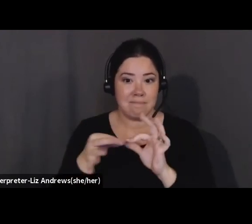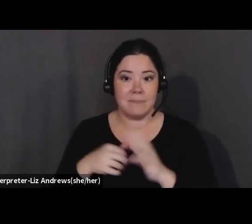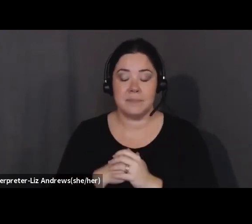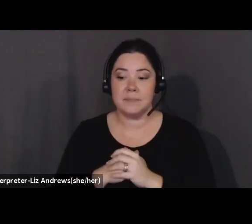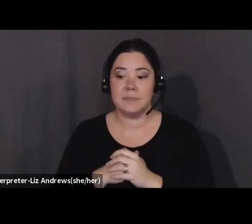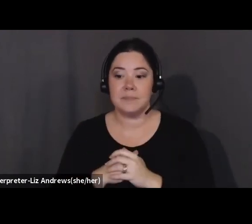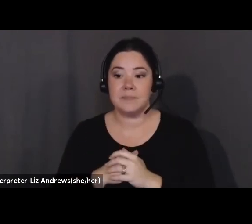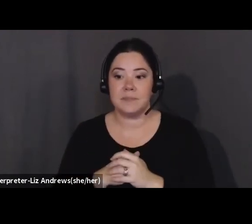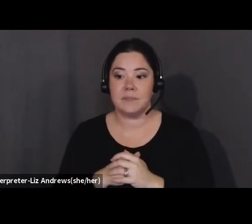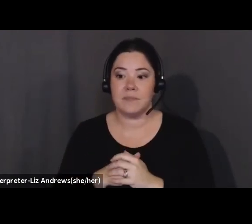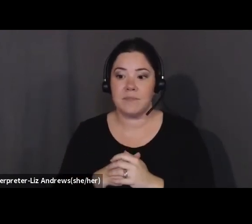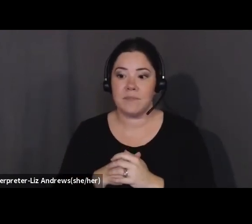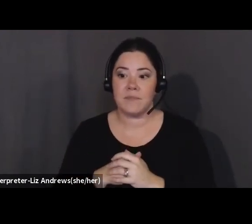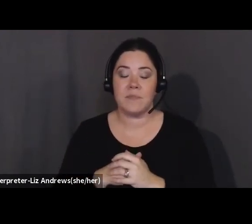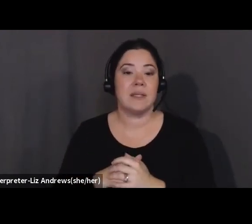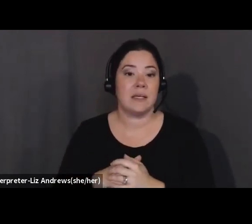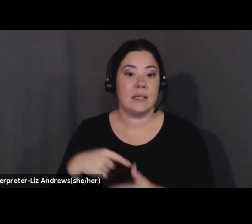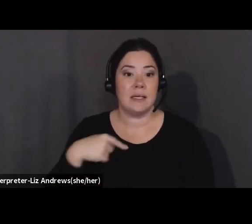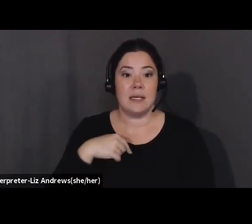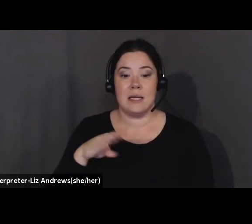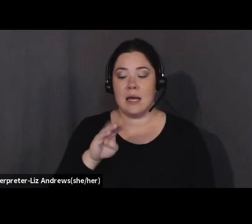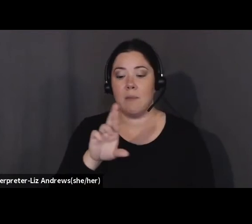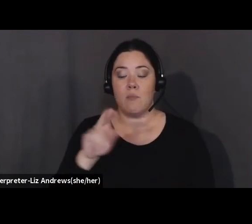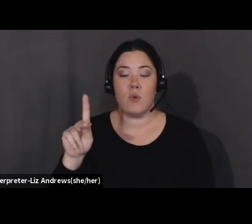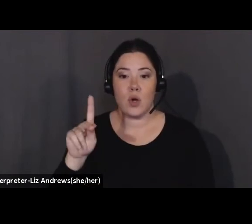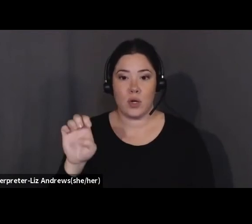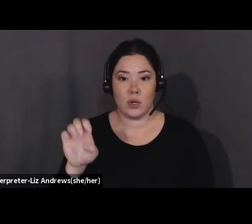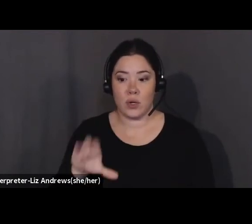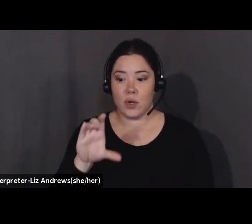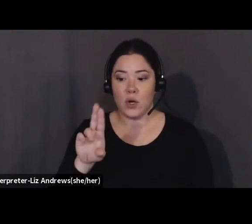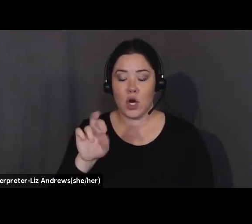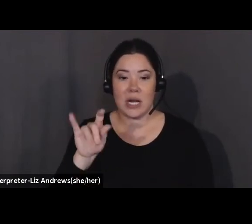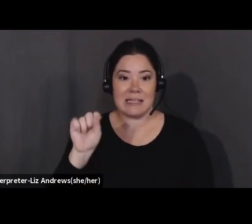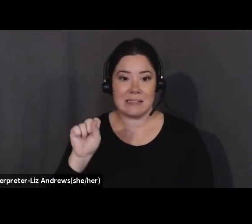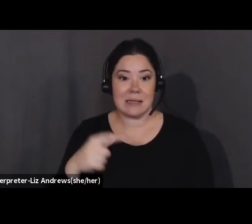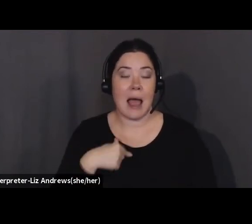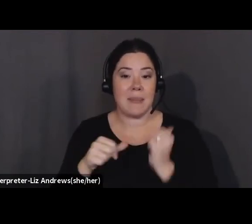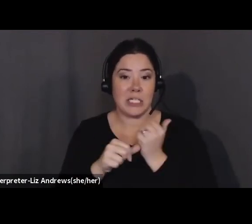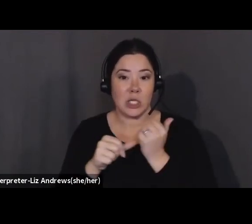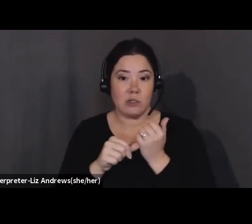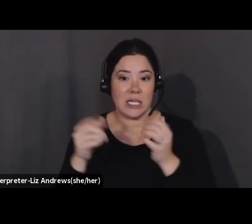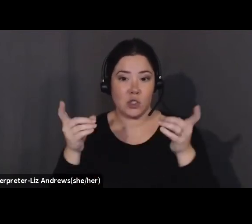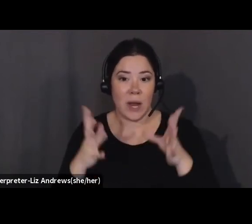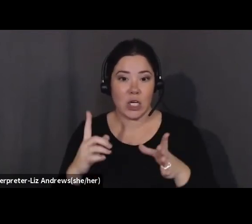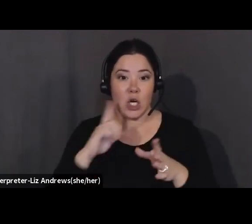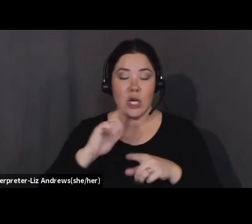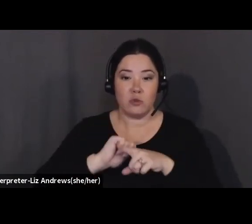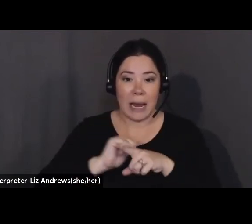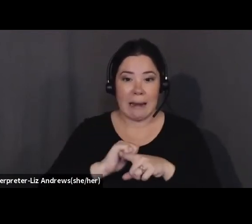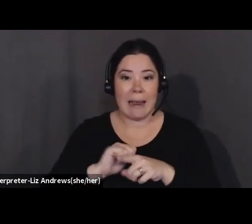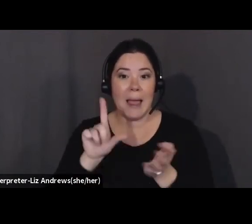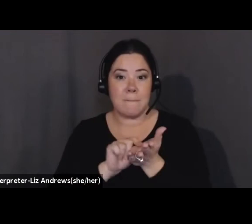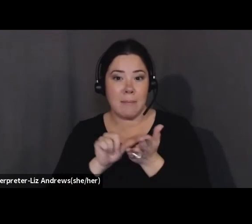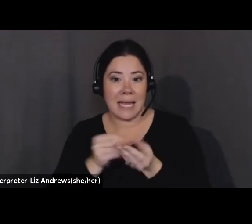I'm Brooke Curtis. I'm the Associate Director of Training and Publications for the ILNet, which is